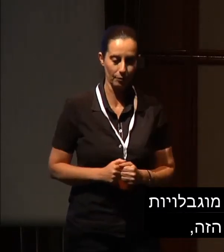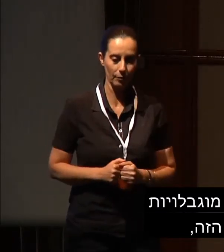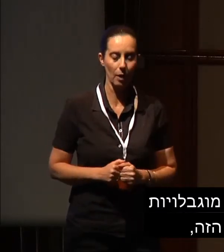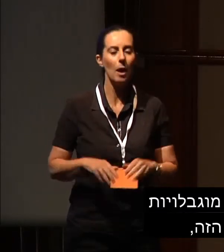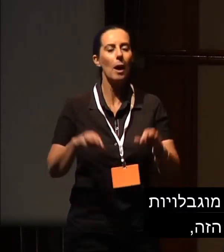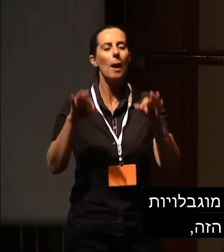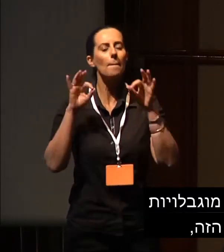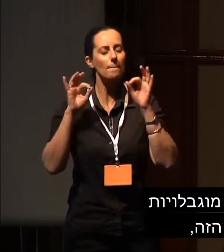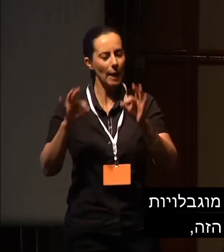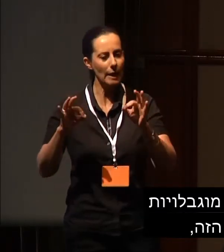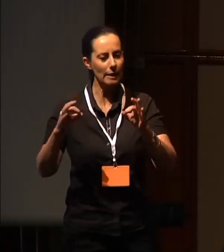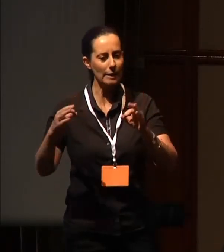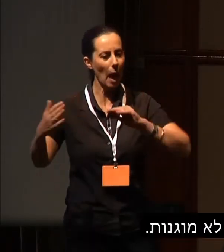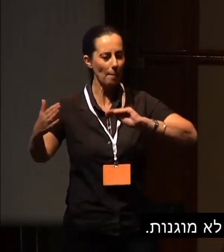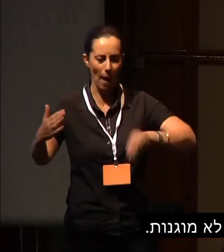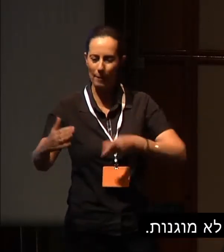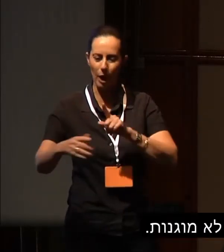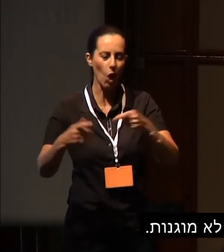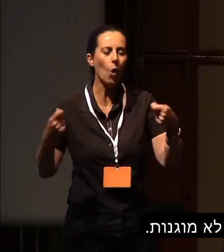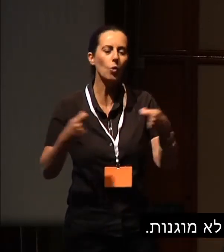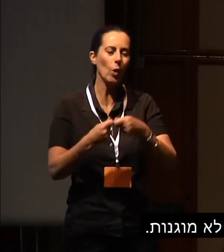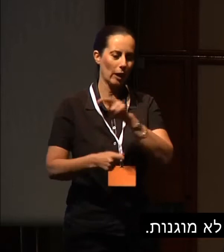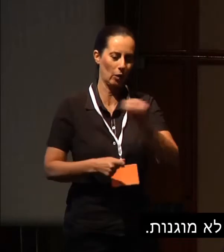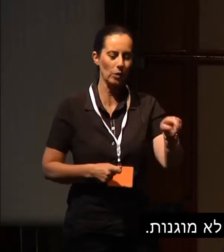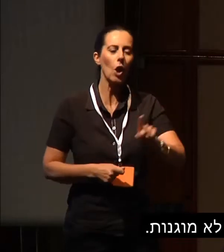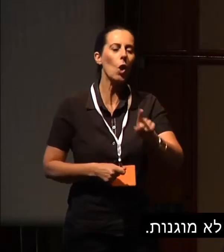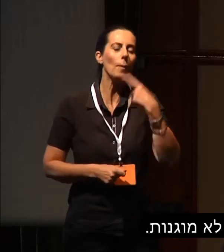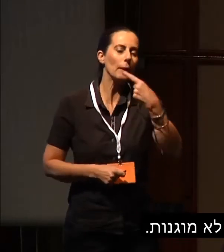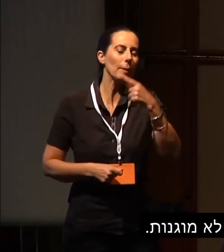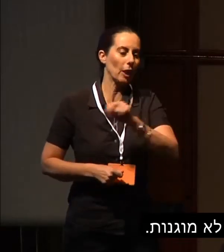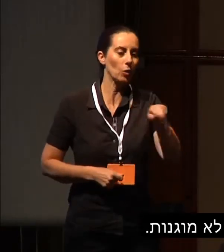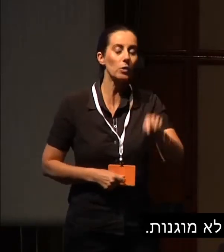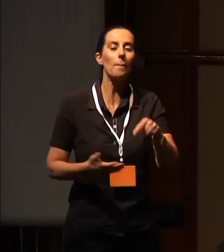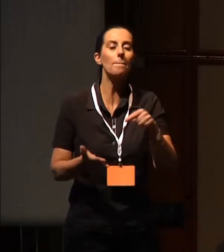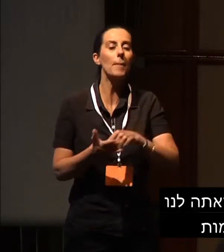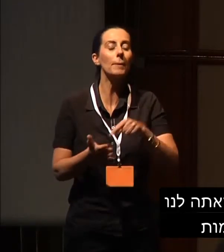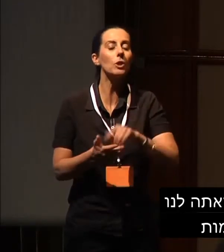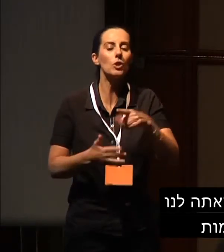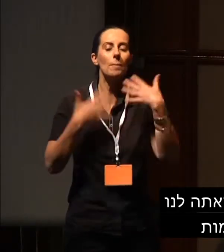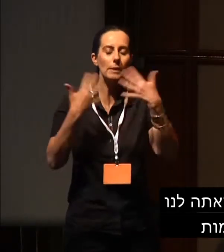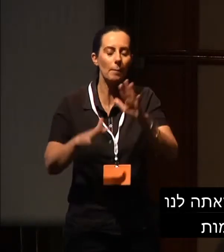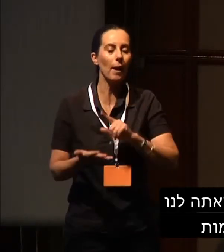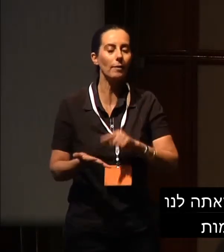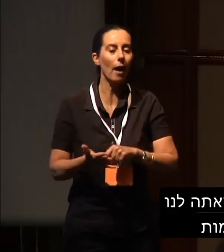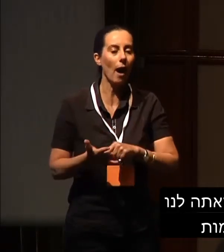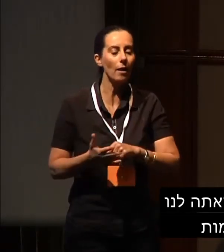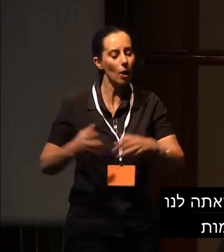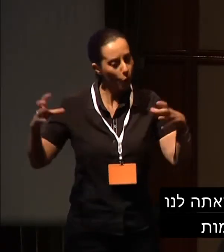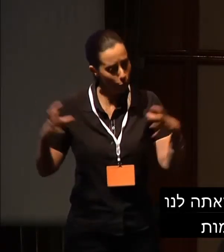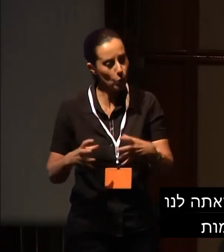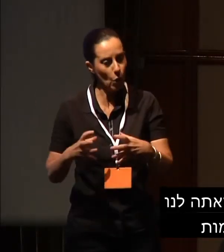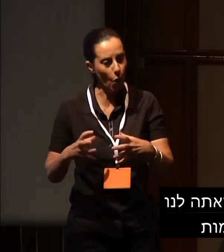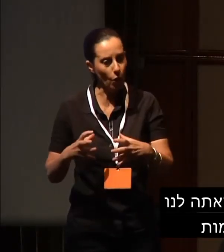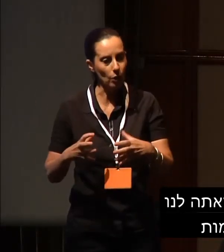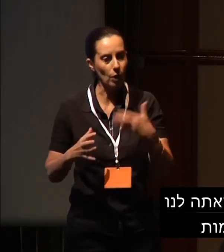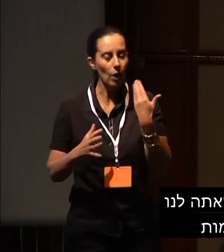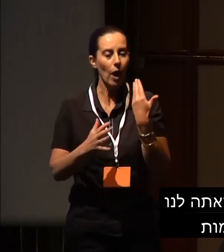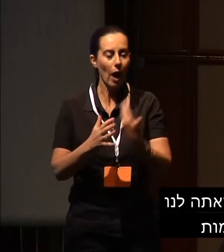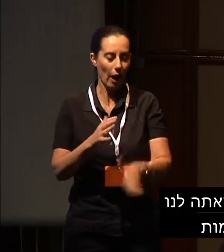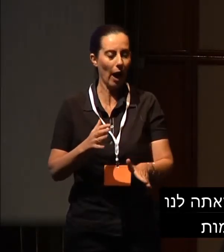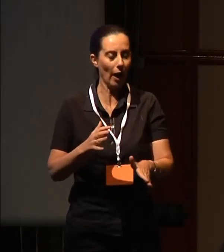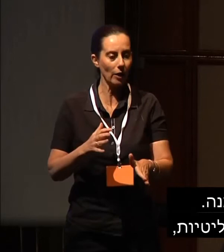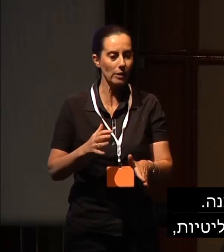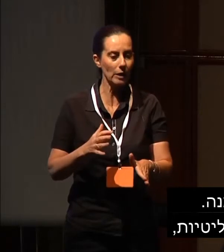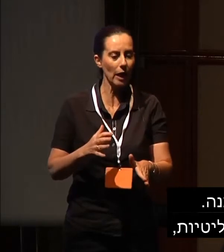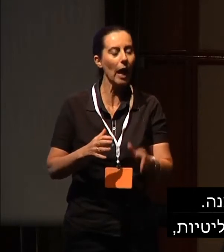when it comes to this issue because it mentions a number of protected groups. However, history has shown us that